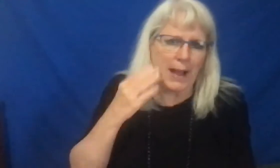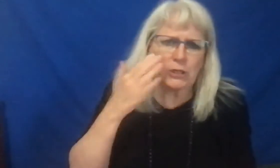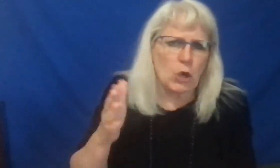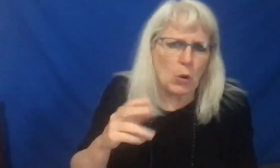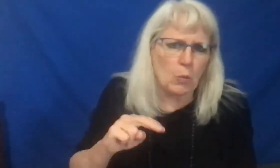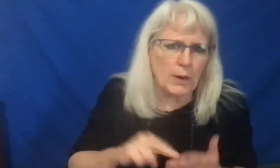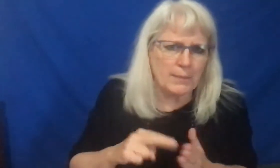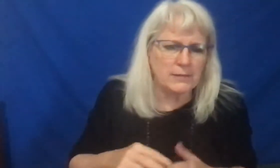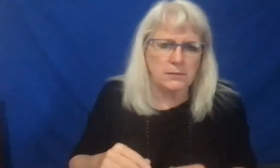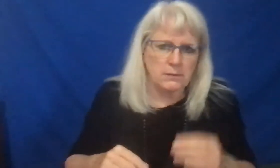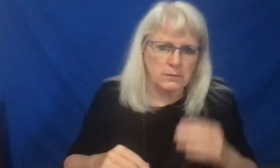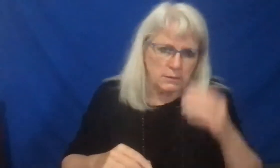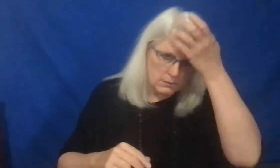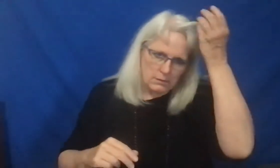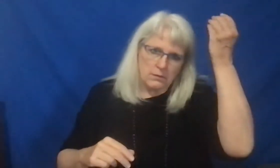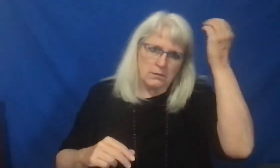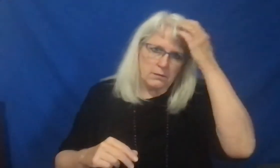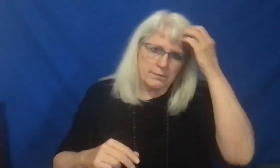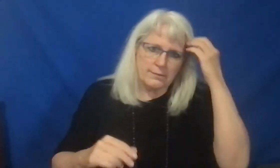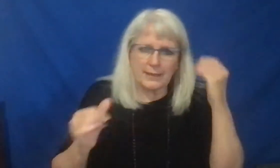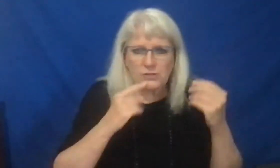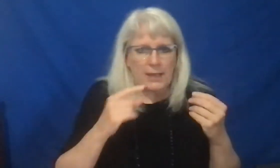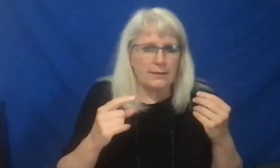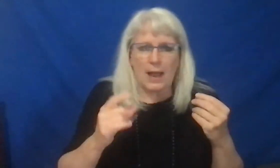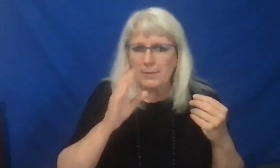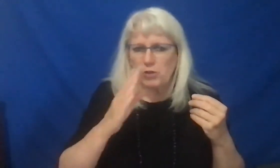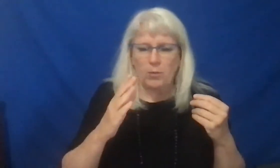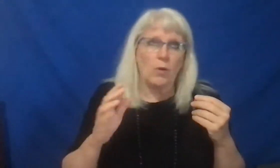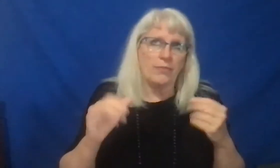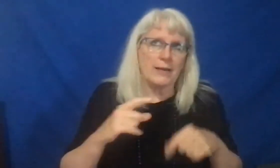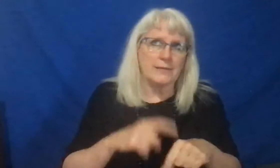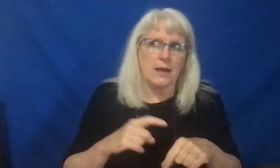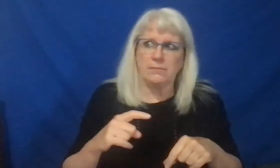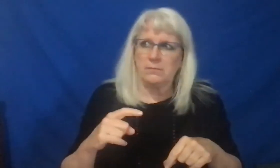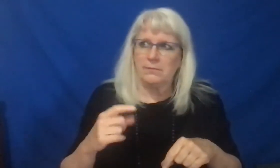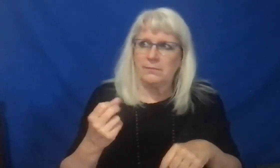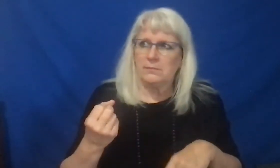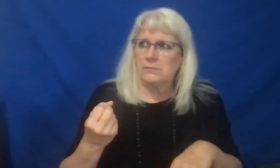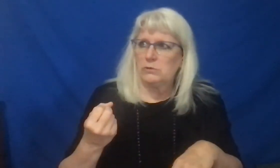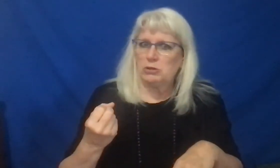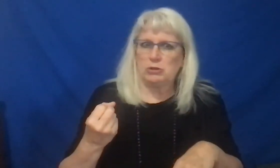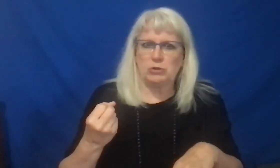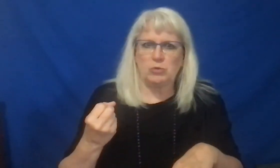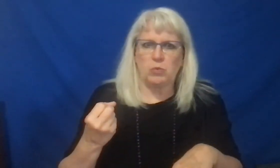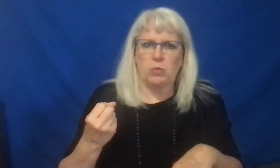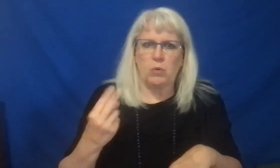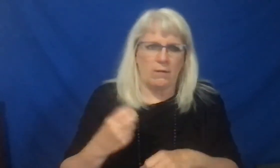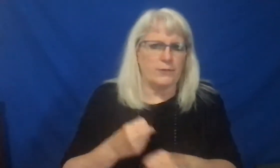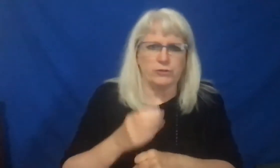I've been sober, like you heard, for 15. Well, at the time, I guess it was 12. I was 12 years sober at the time, and